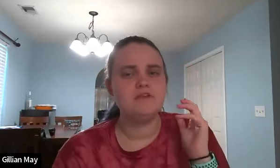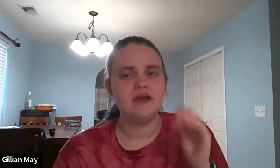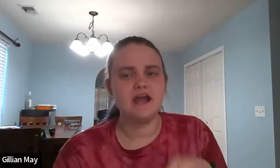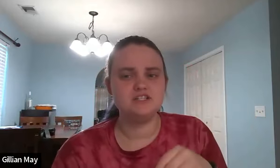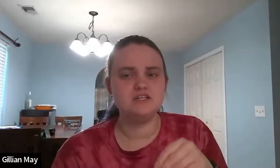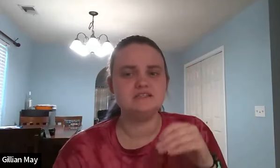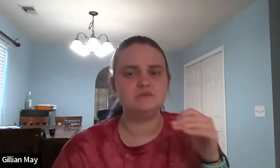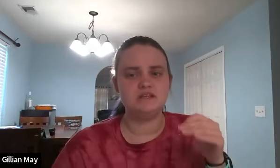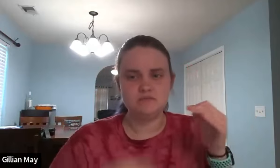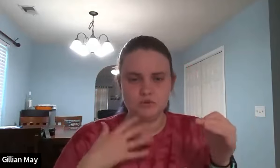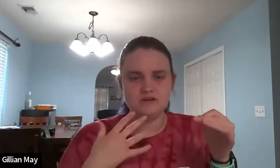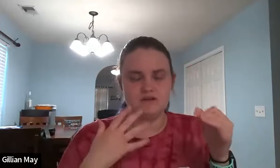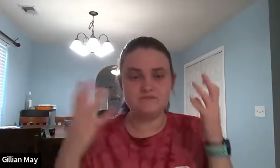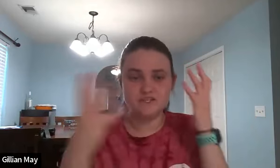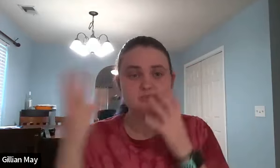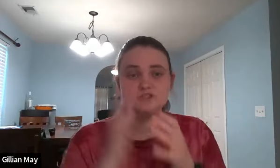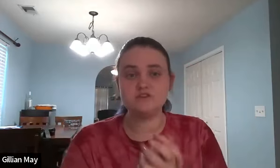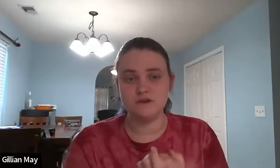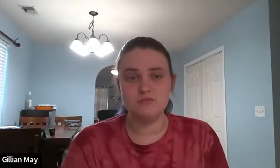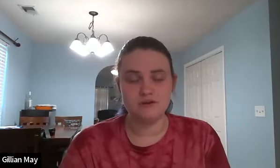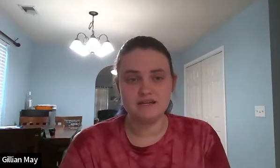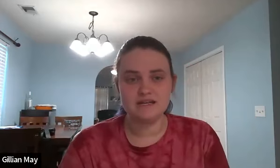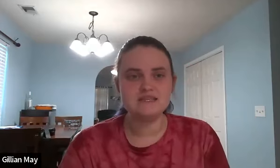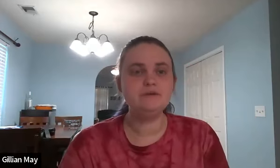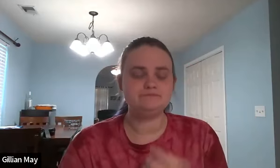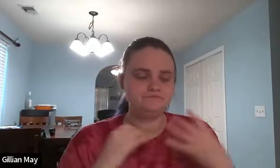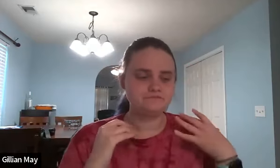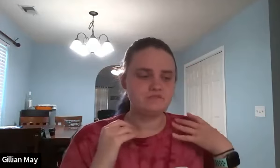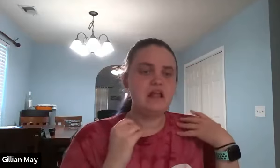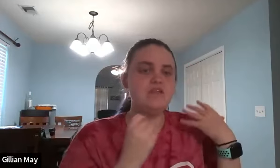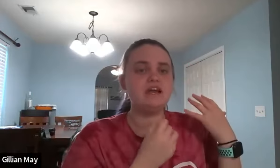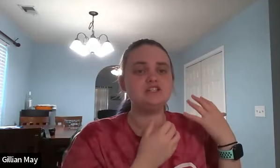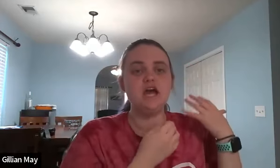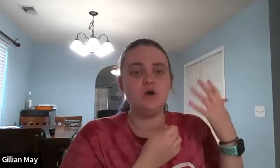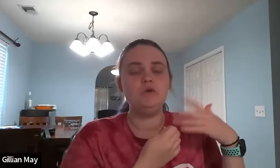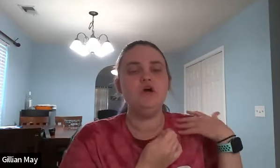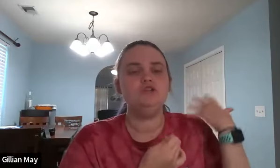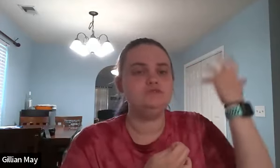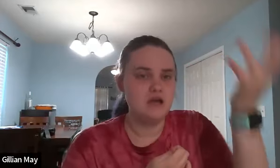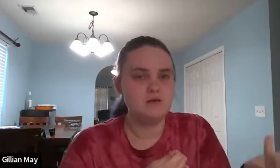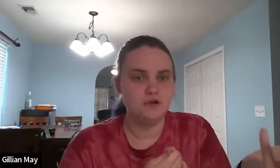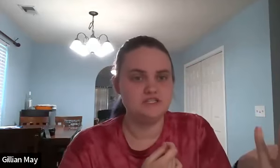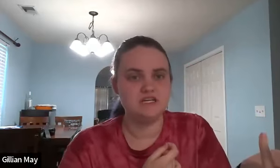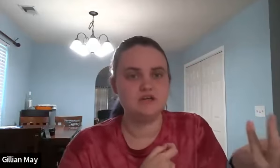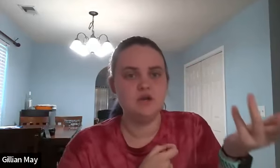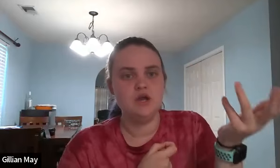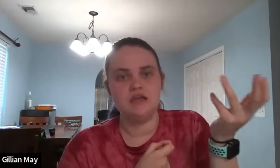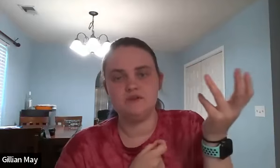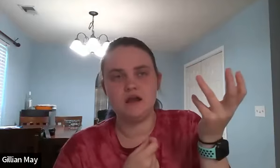that actually is a really important, facial expressions are very important in ASL, and they actually help to tell a person if you're